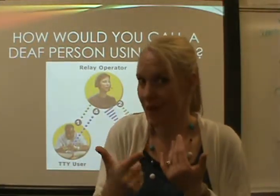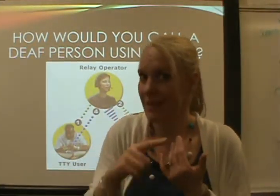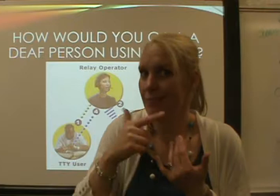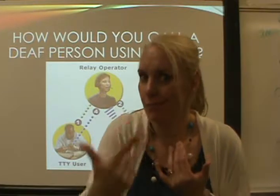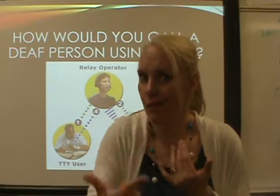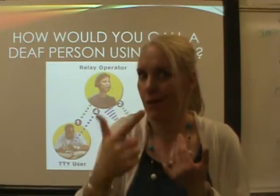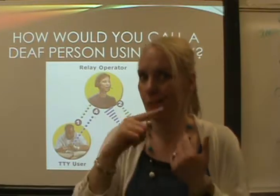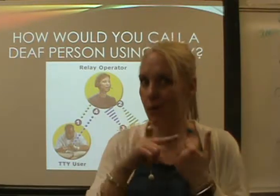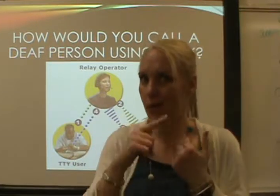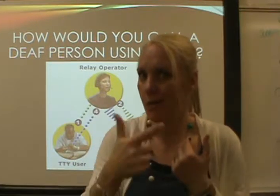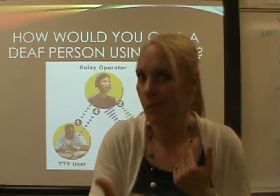right?